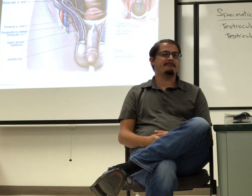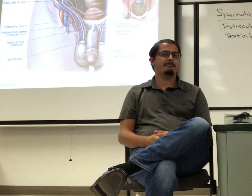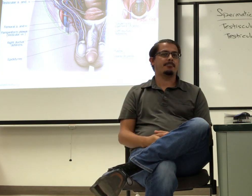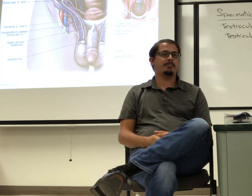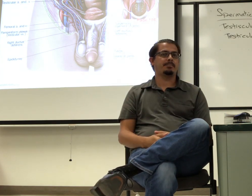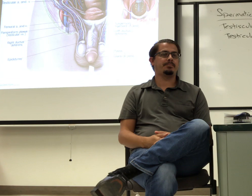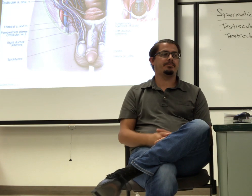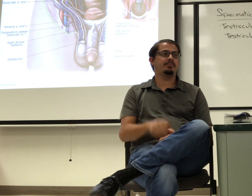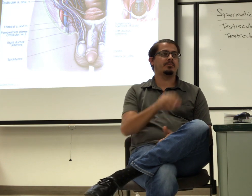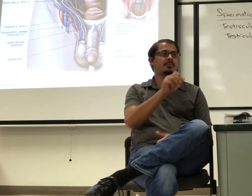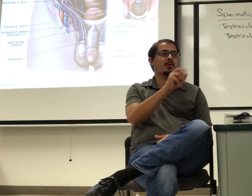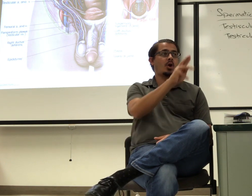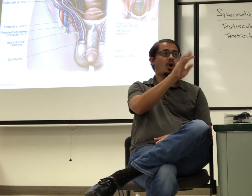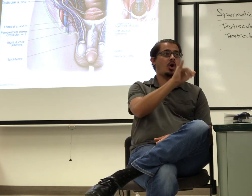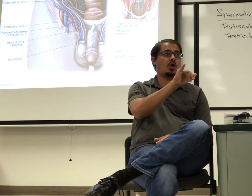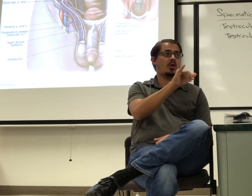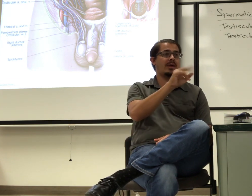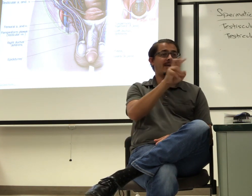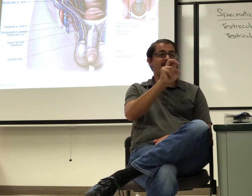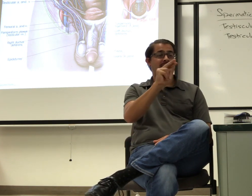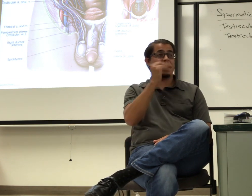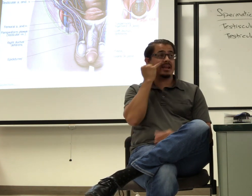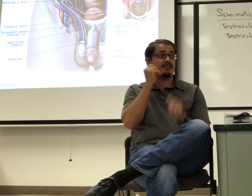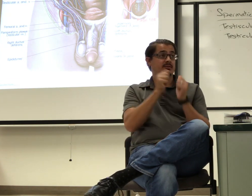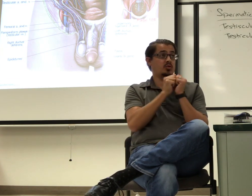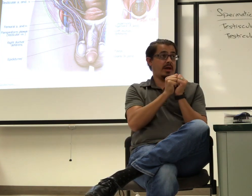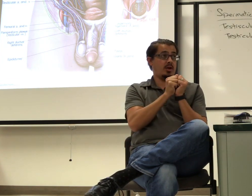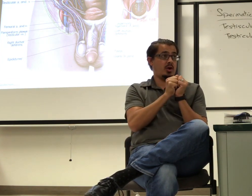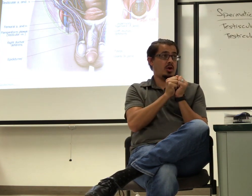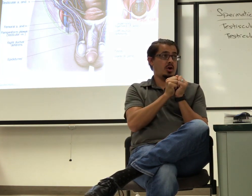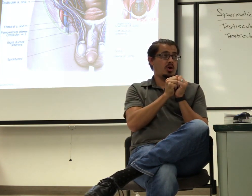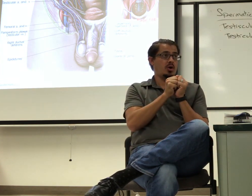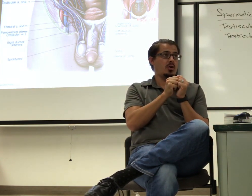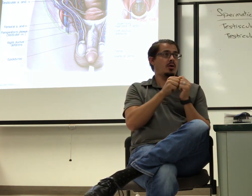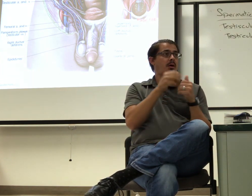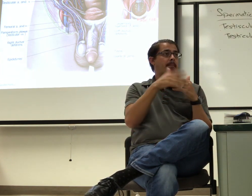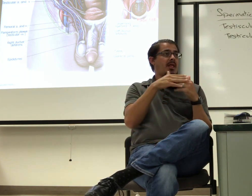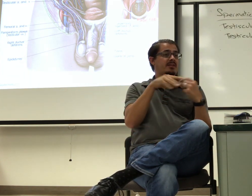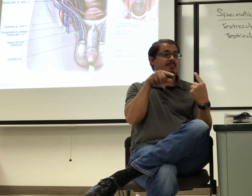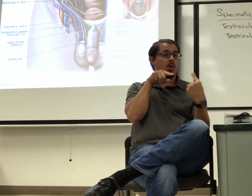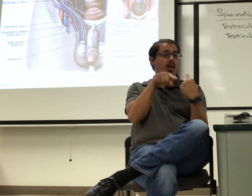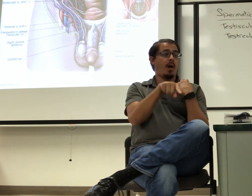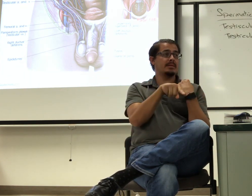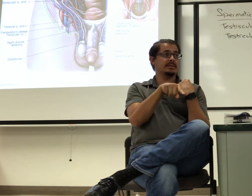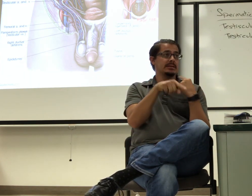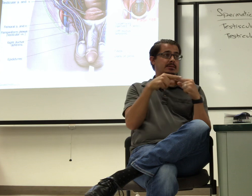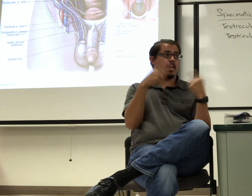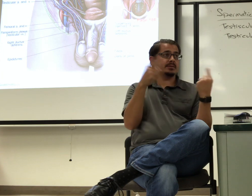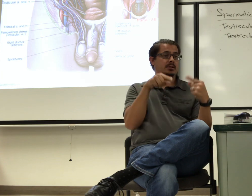Okay, so arteries and veins, when they run together, blood is flowing in opposite directions.